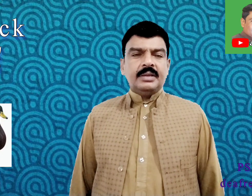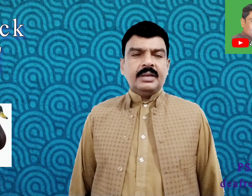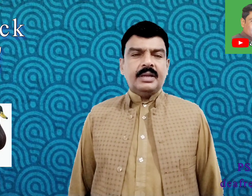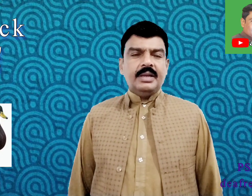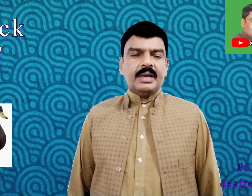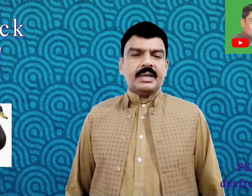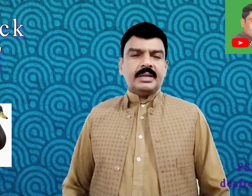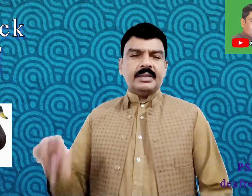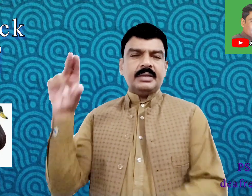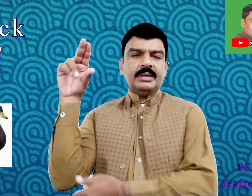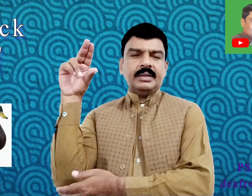duck,